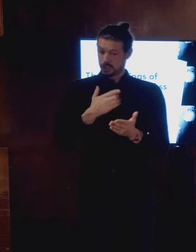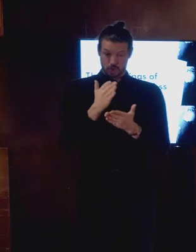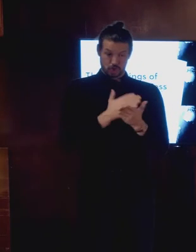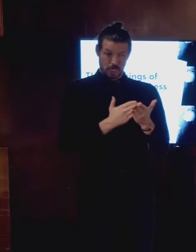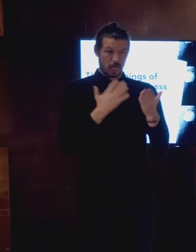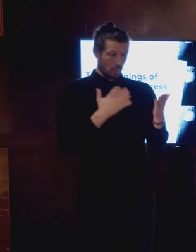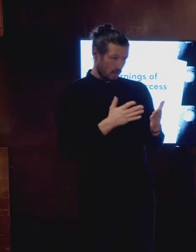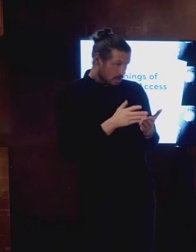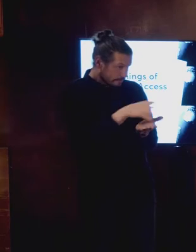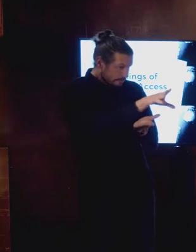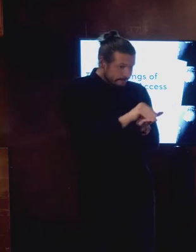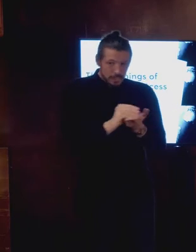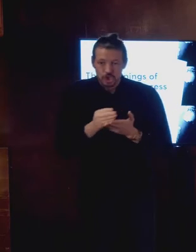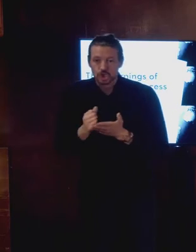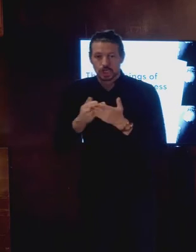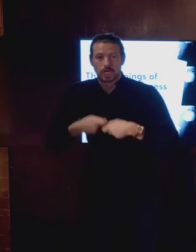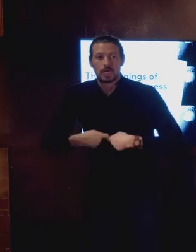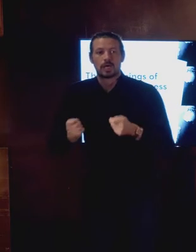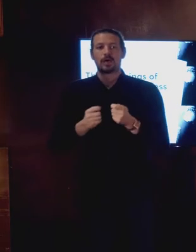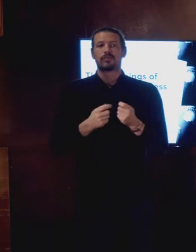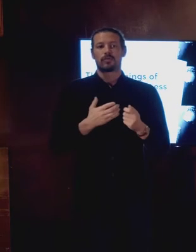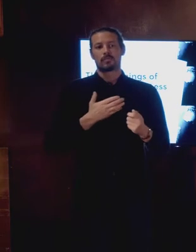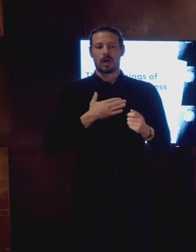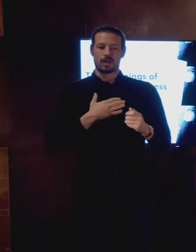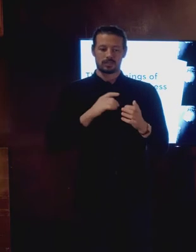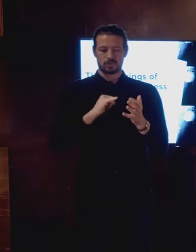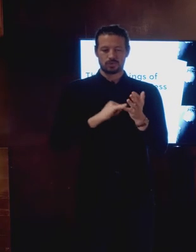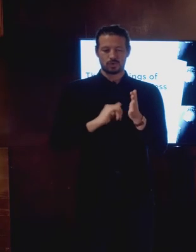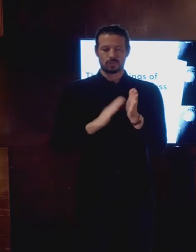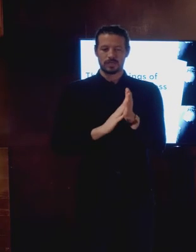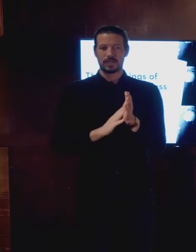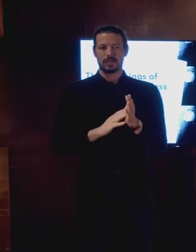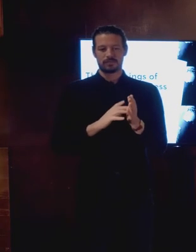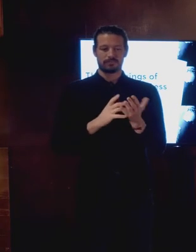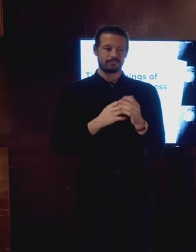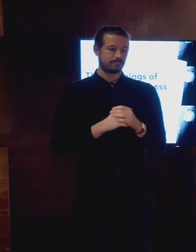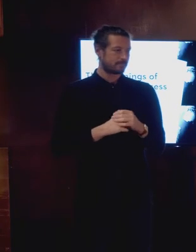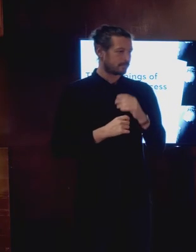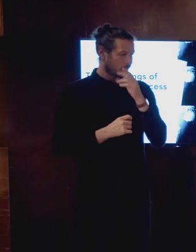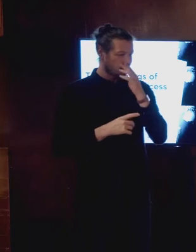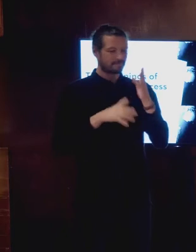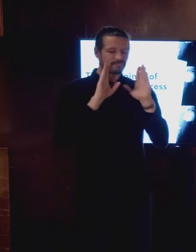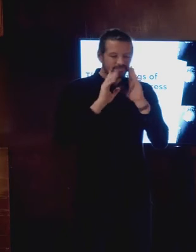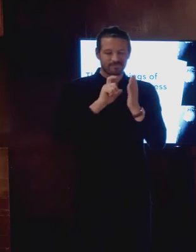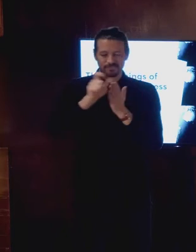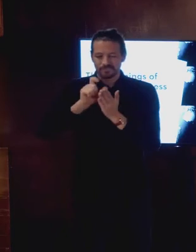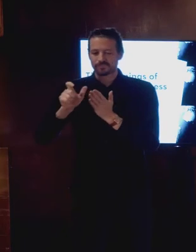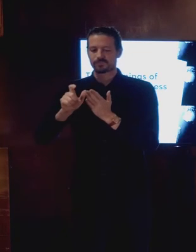people through my own social media, through Carly Findlay on Facebook and Twitter and Instagram. And the Disability